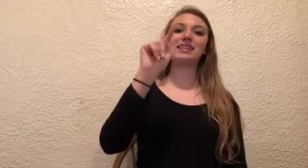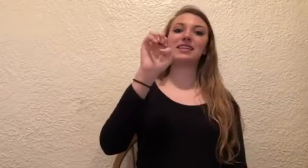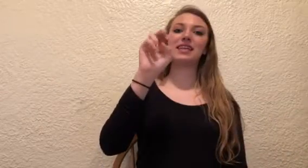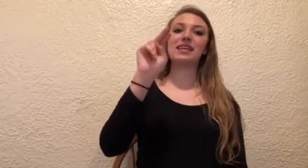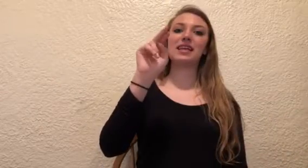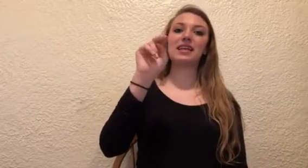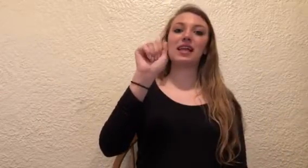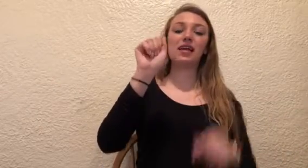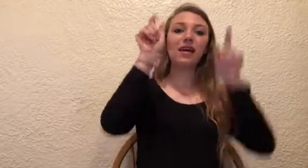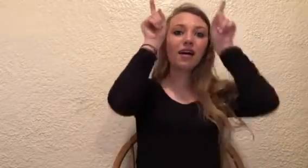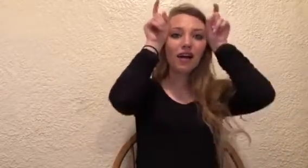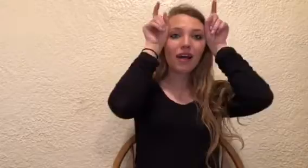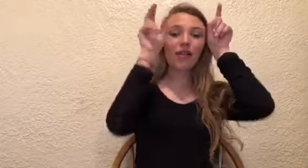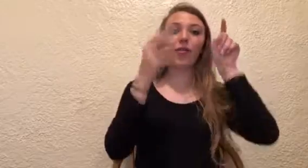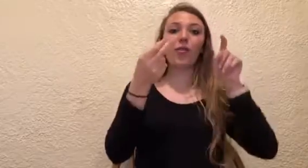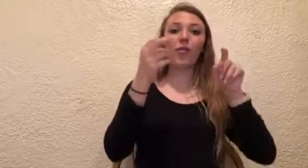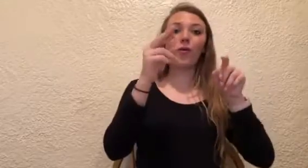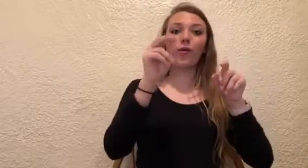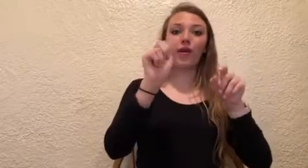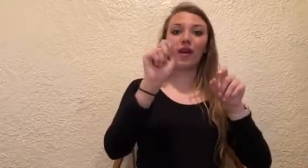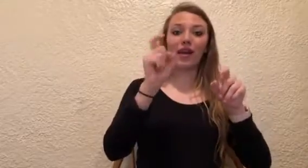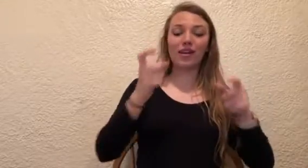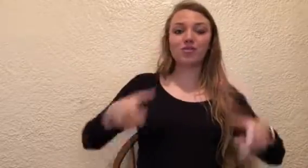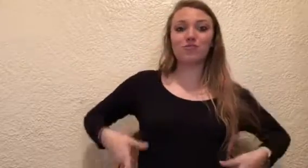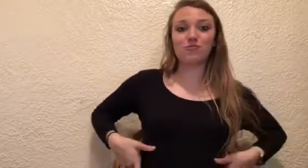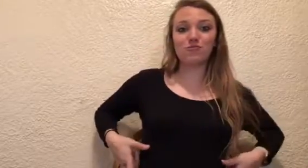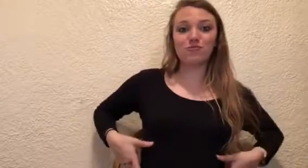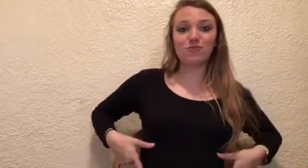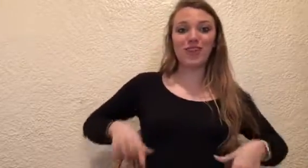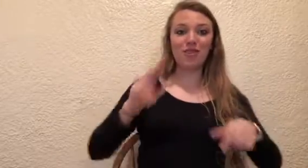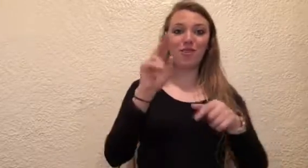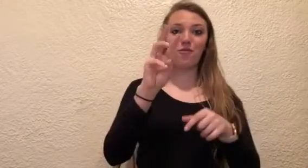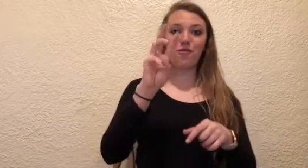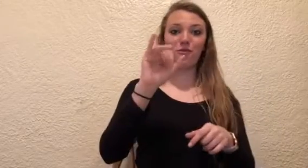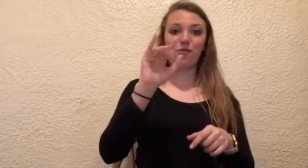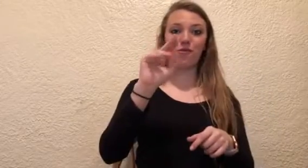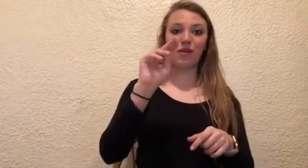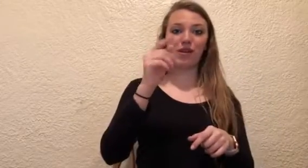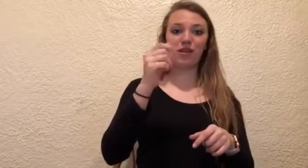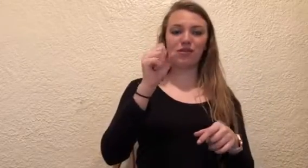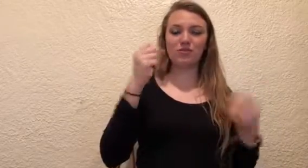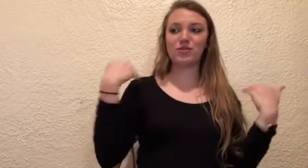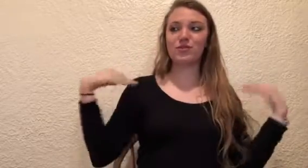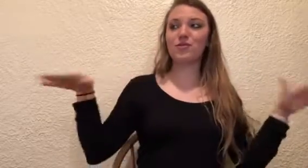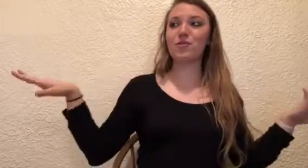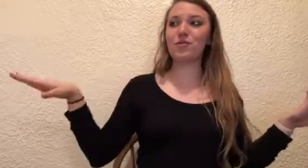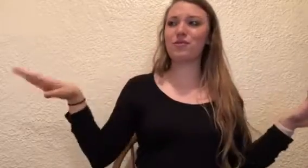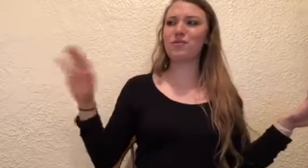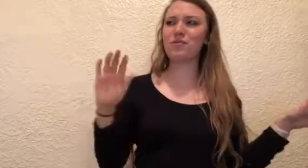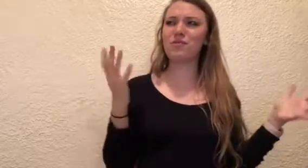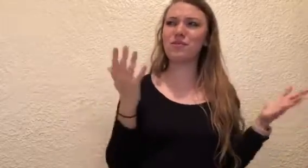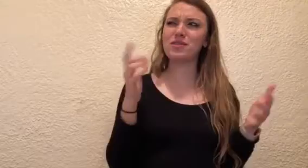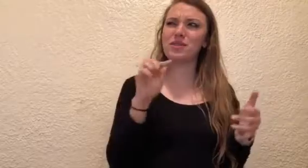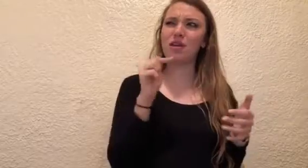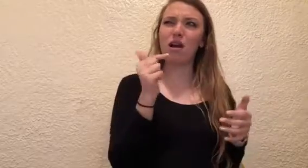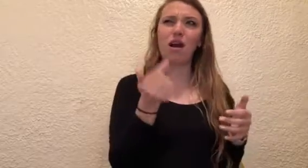the thorax, the wings. What was the other one we identified? Ms. Hollenbeck's getting on, she's forgetting. The